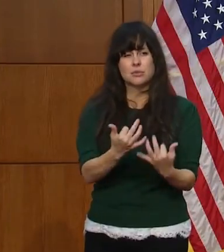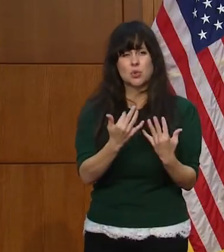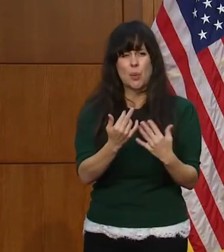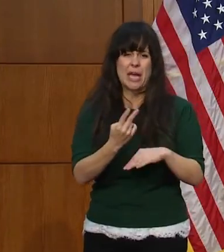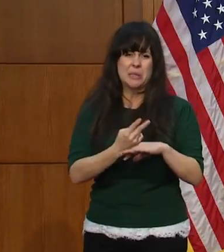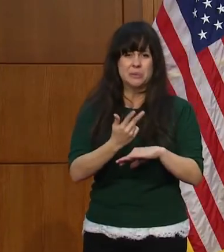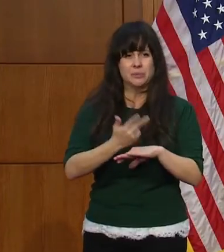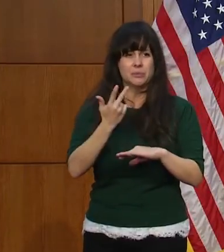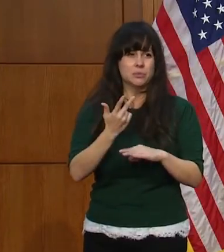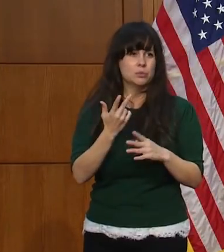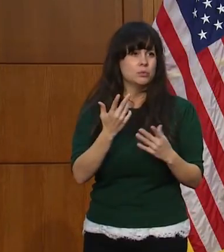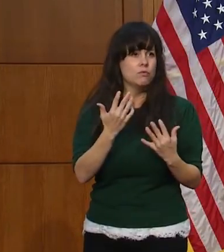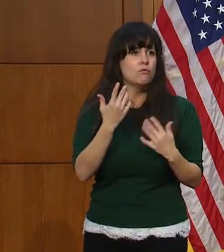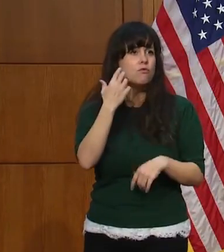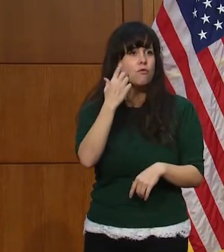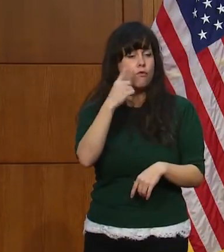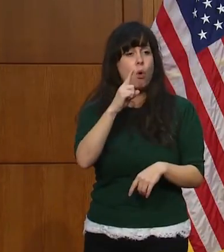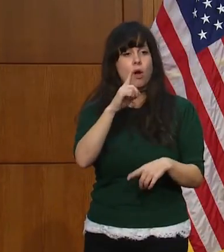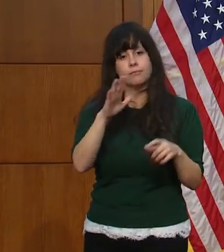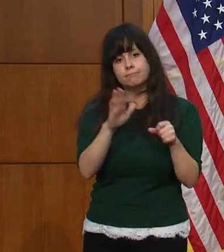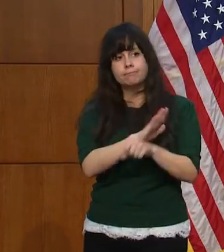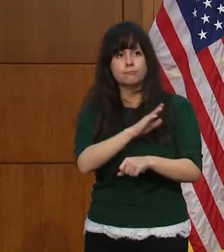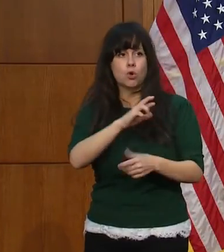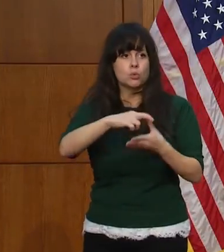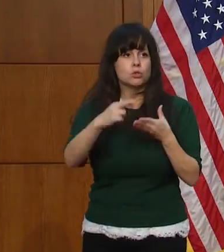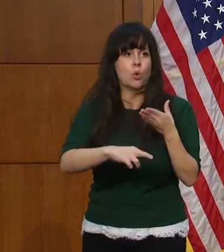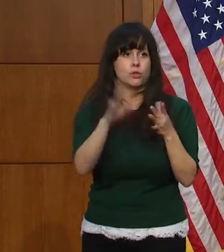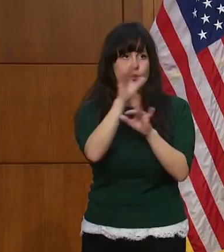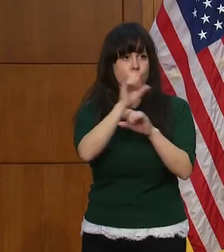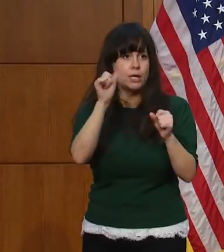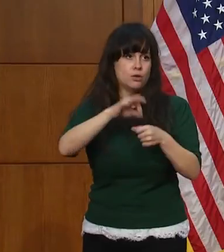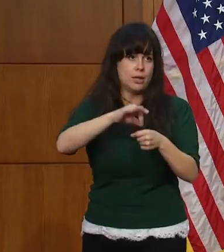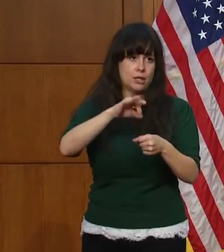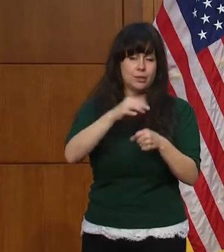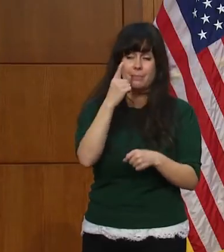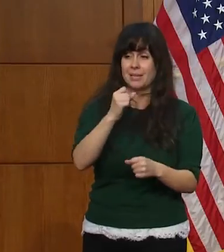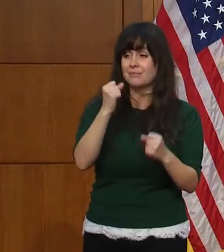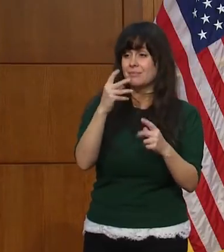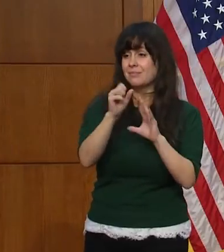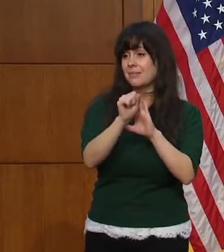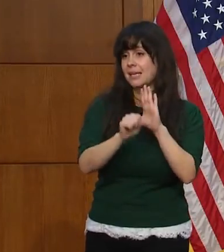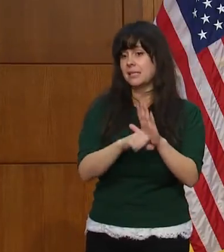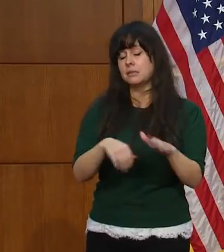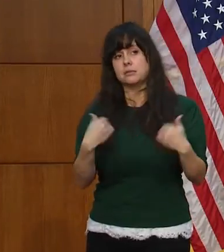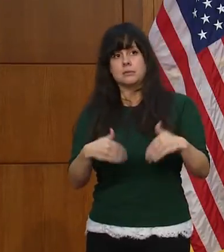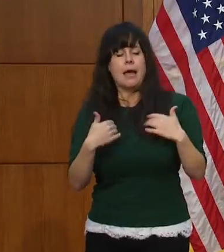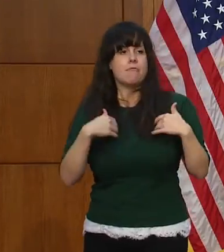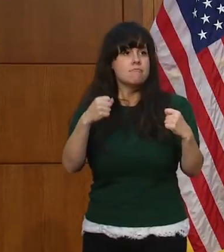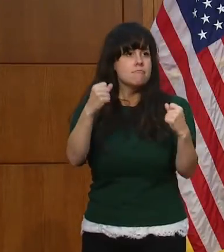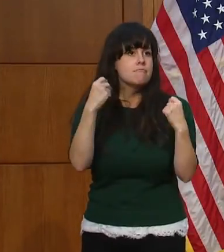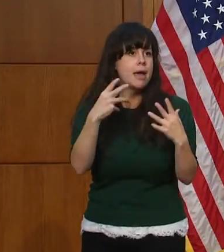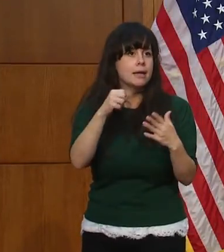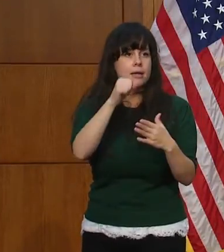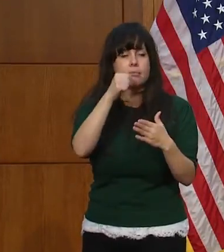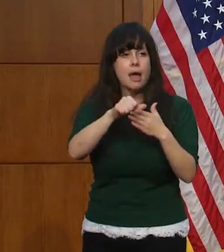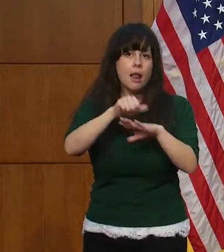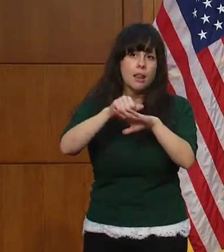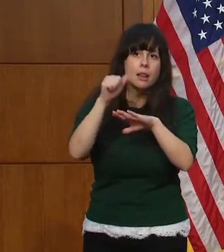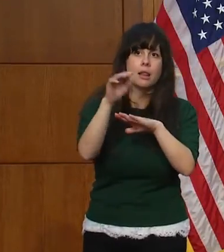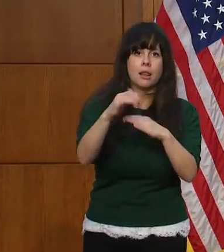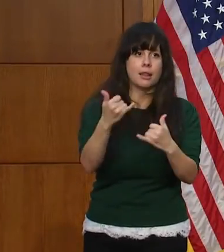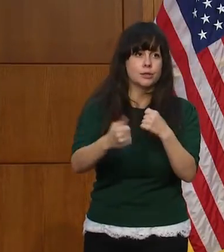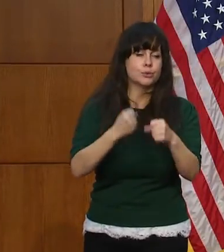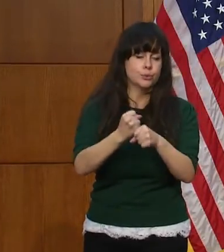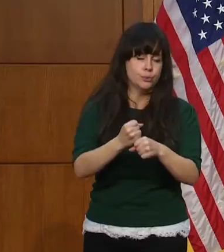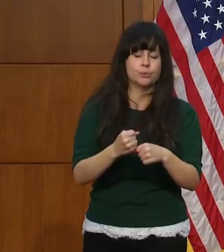to know the results of the presidential election as states count unprecedented numbers of mail-in votes. It's